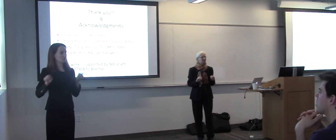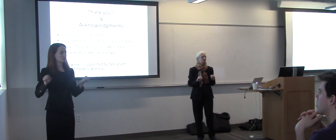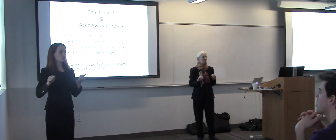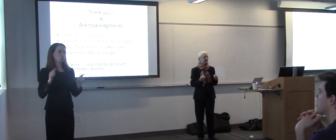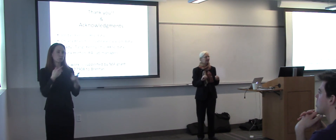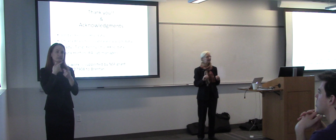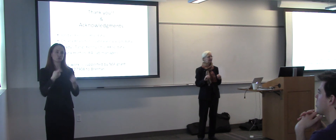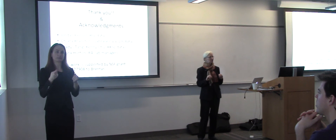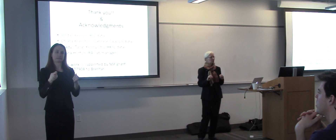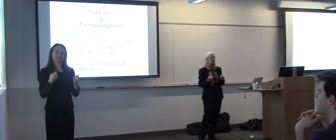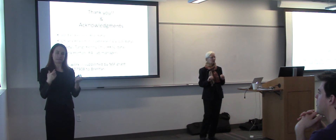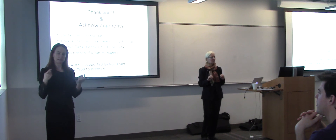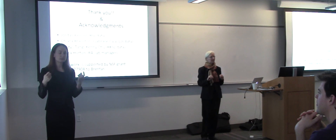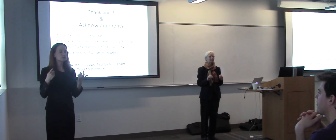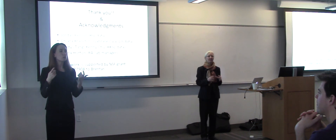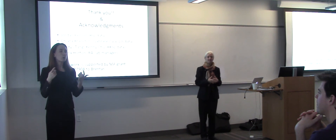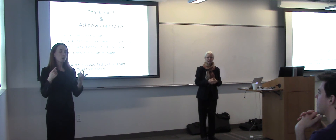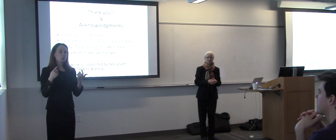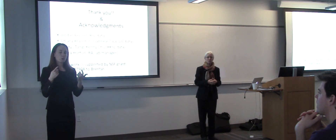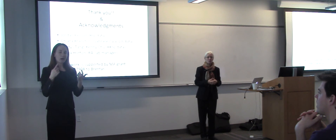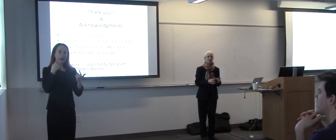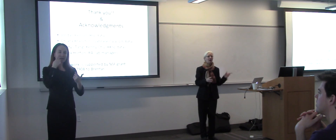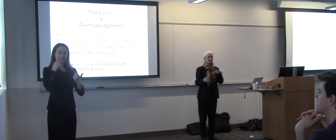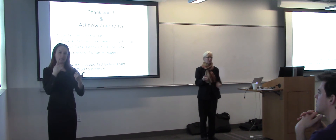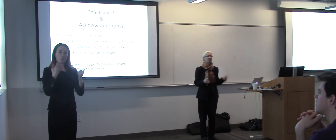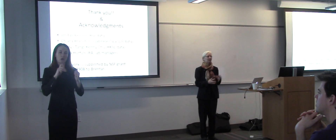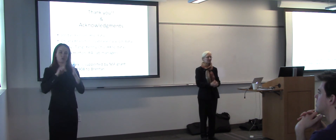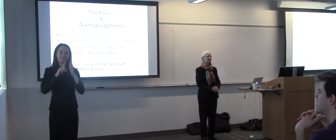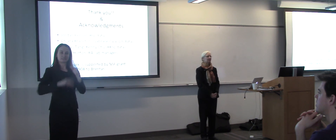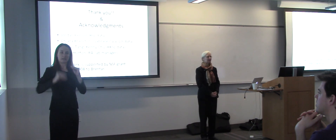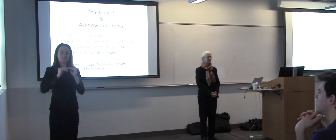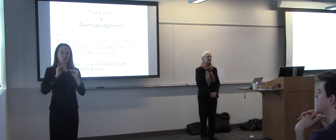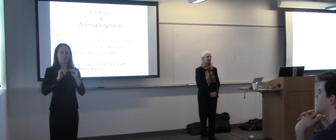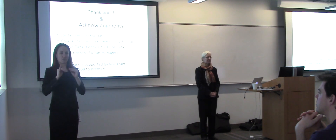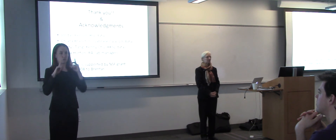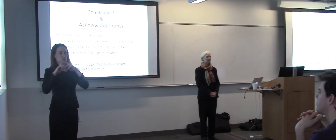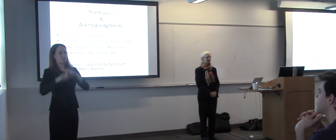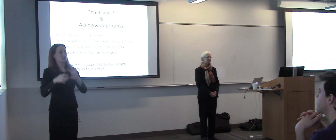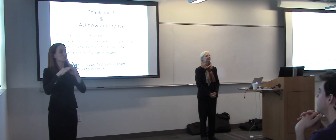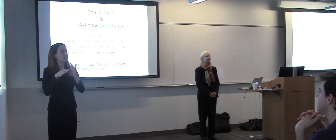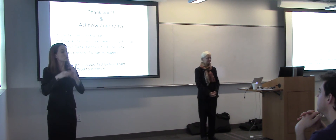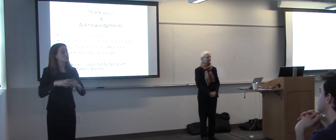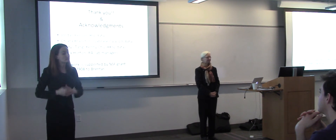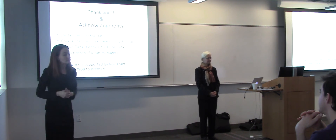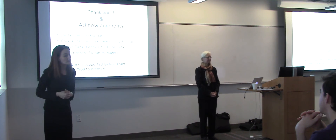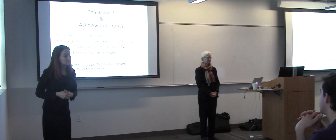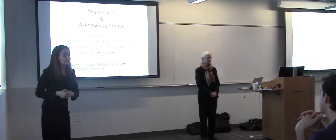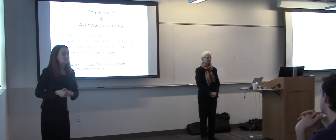to try to investigate some more on these four different sign language types.